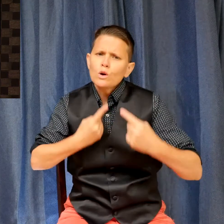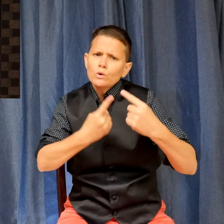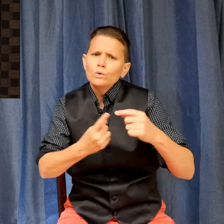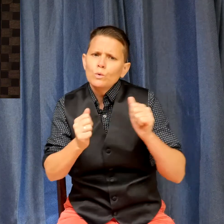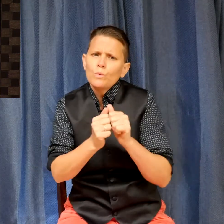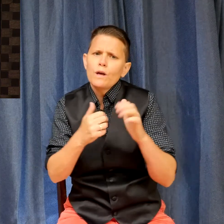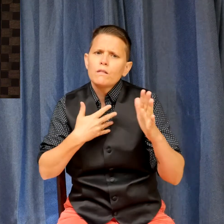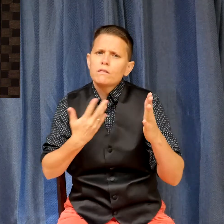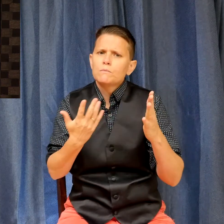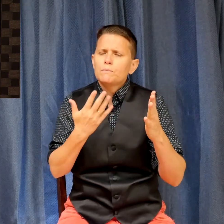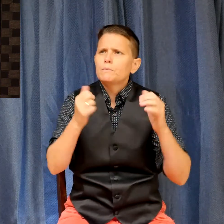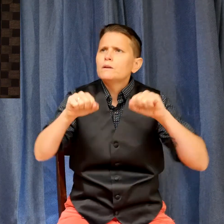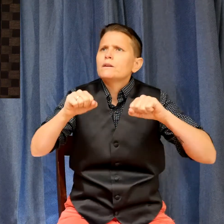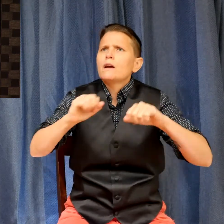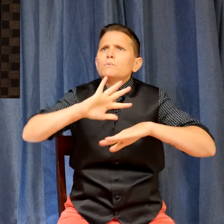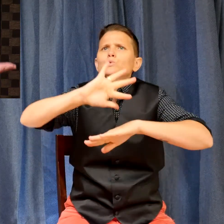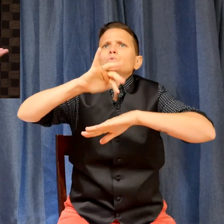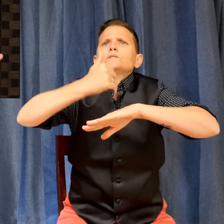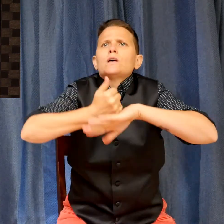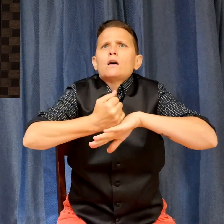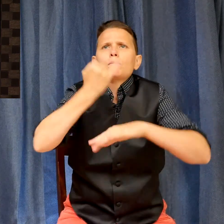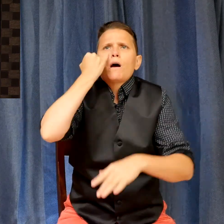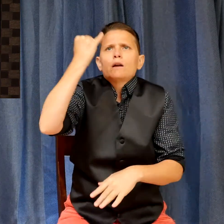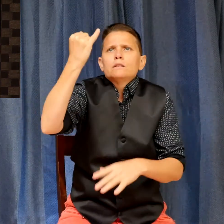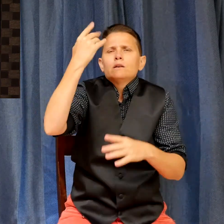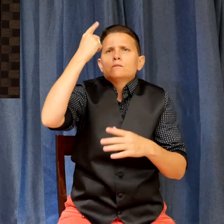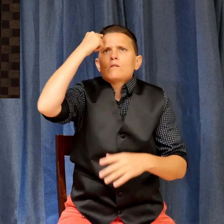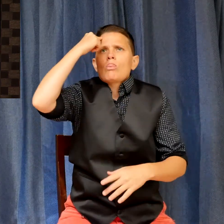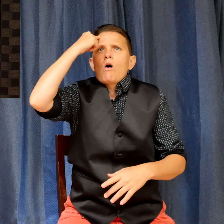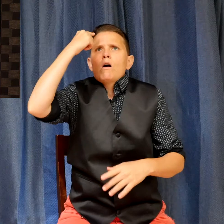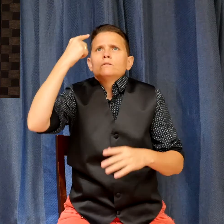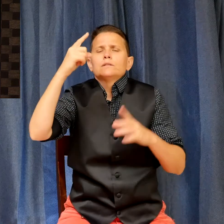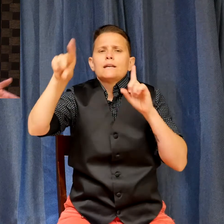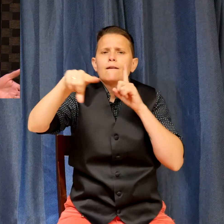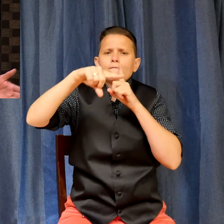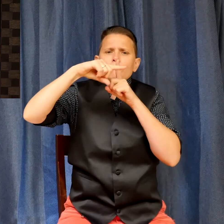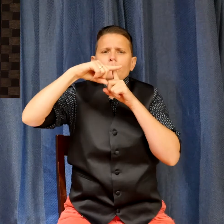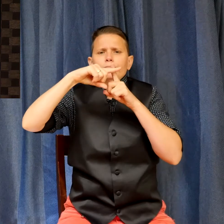But as you can imagine, people who have